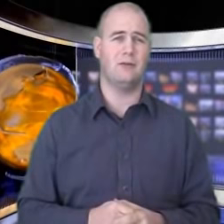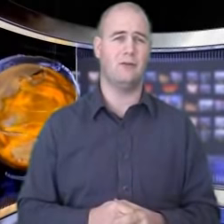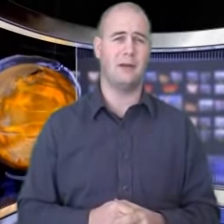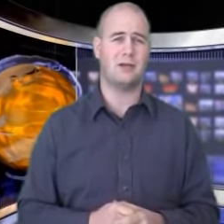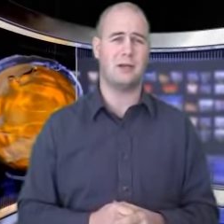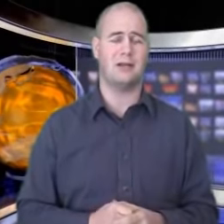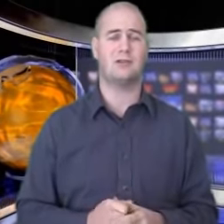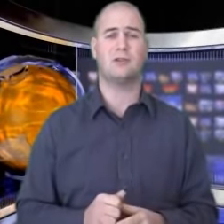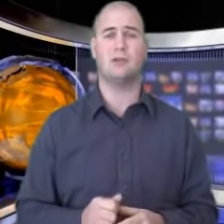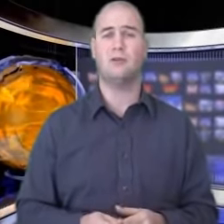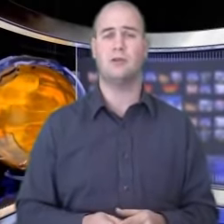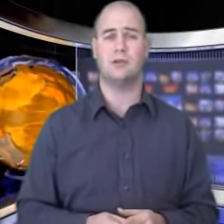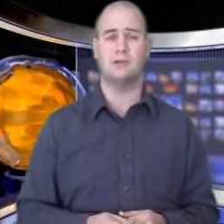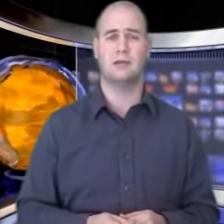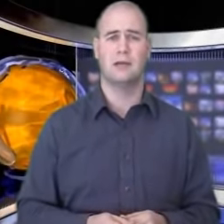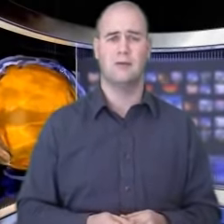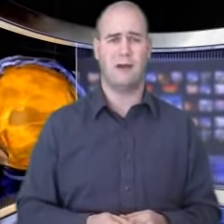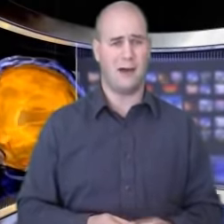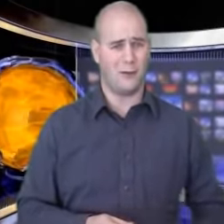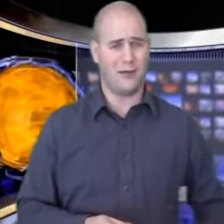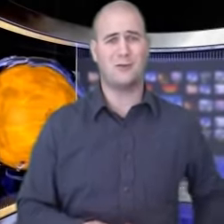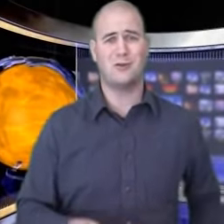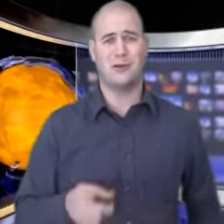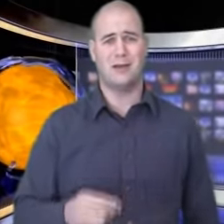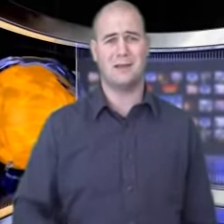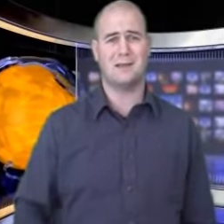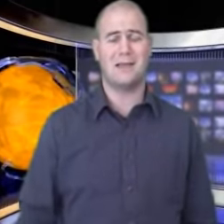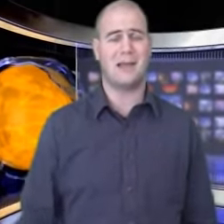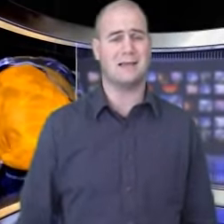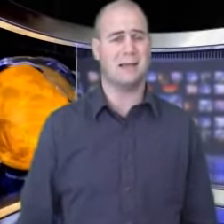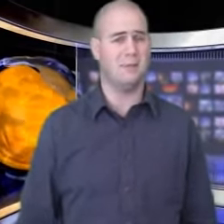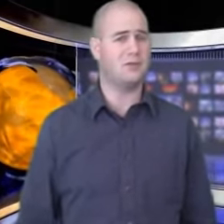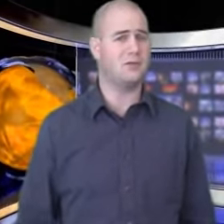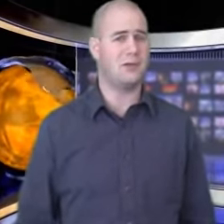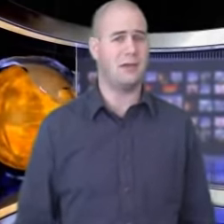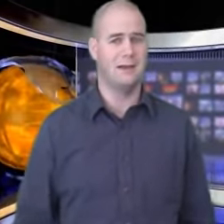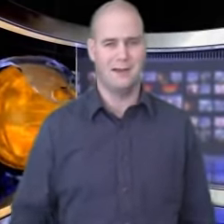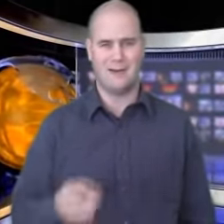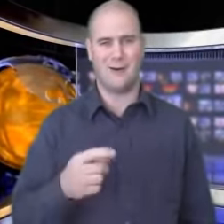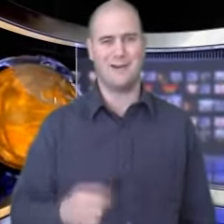information on solutions. For now, thanks for tuning into the Zcast. I'm Mr. Z. Have an awesome day.